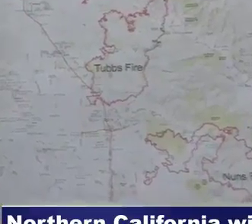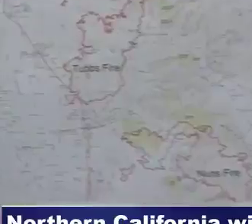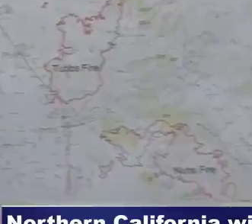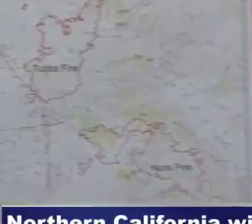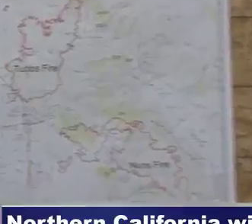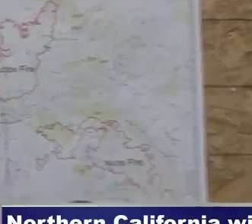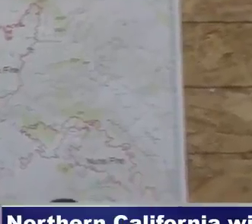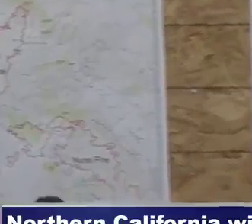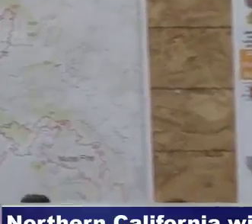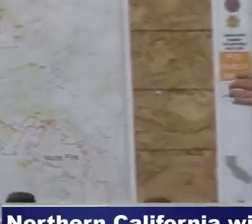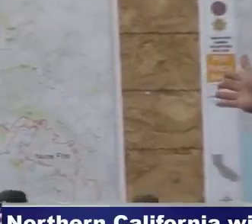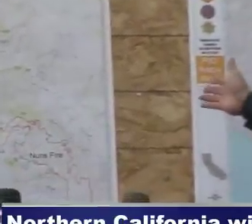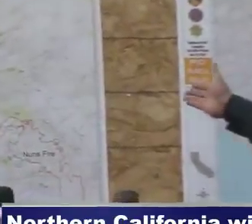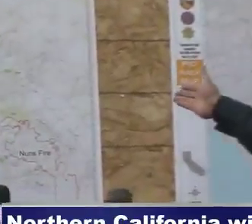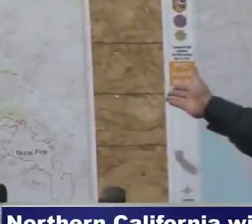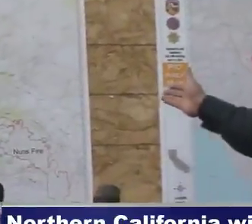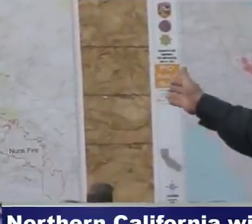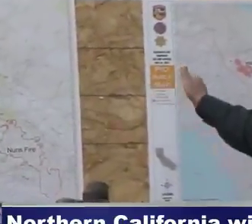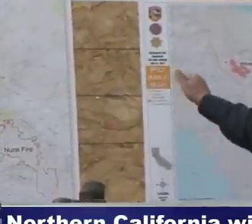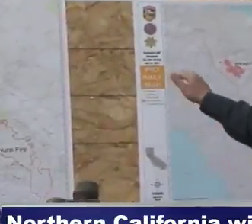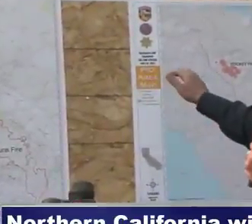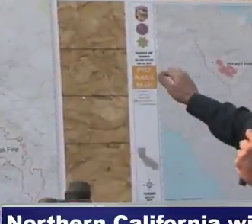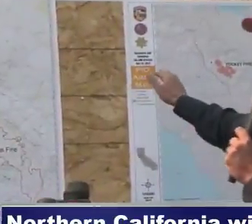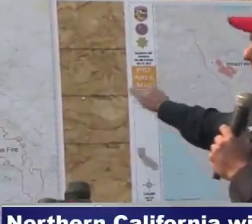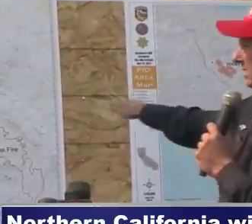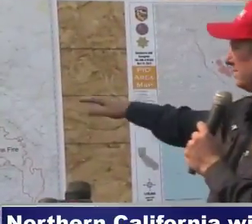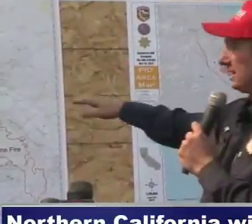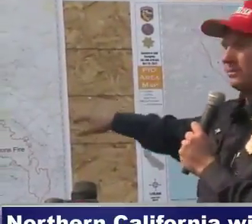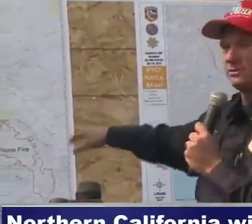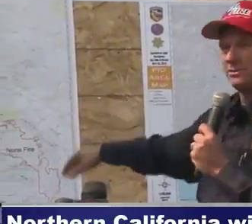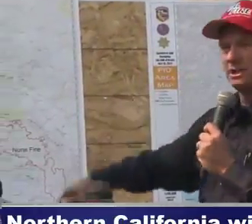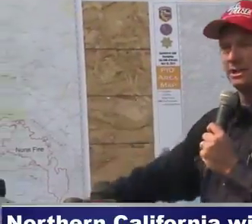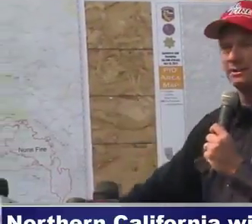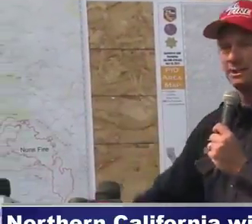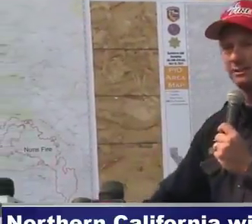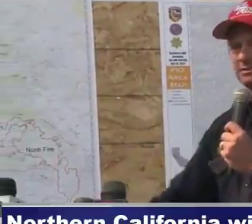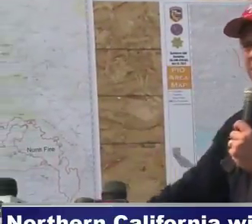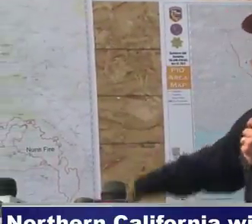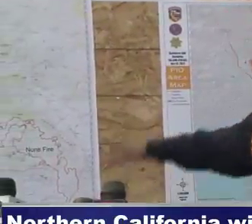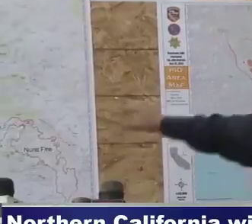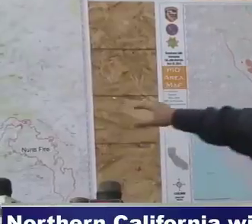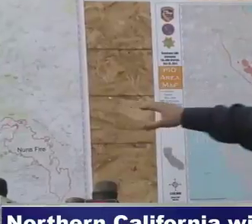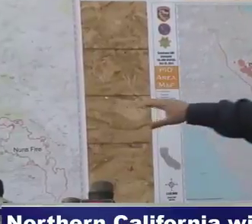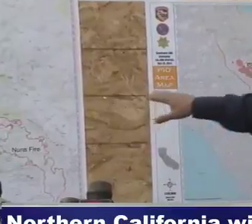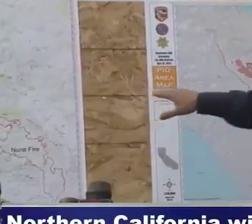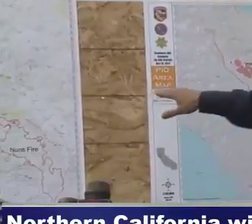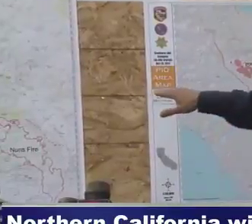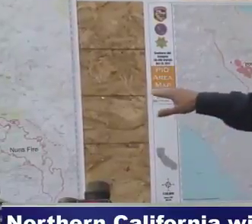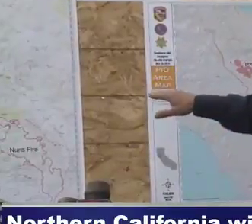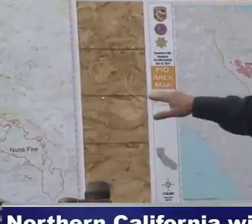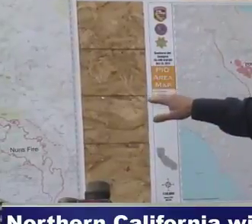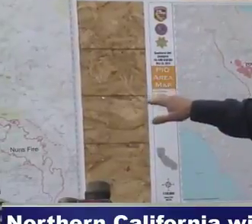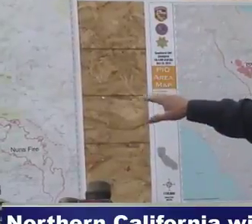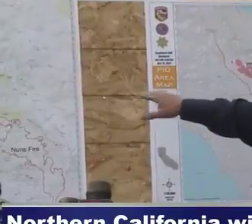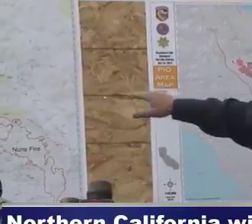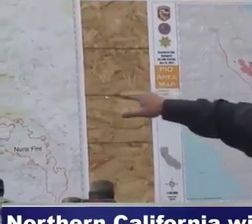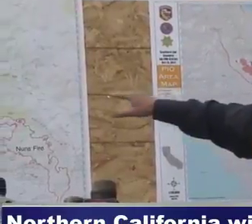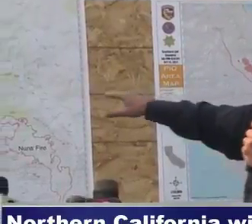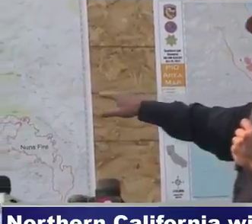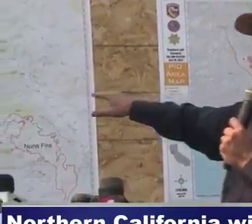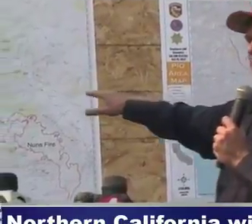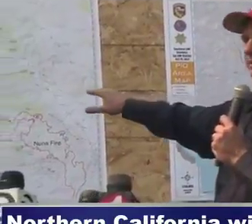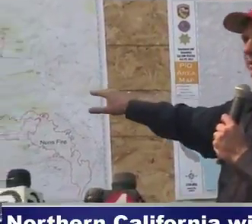those sections, and our comfort level's up pretty good, especially down here, Santa Rosa City on the south side of the fire. We're